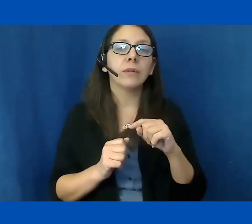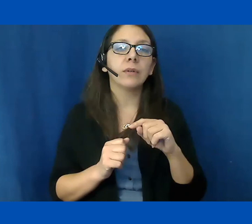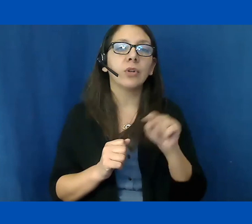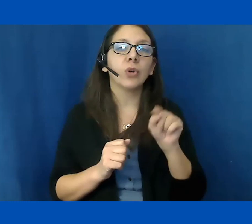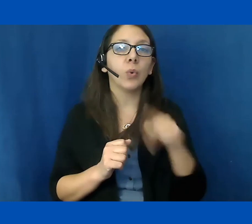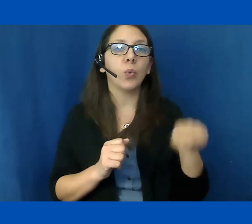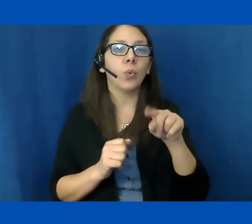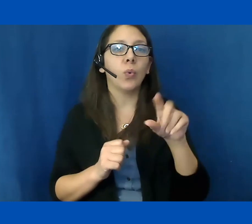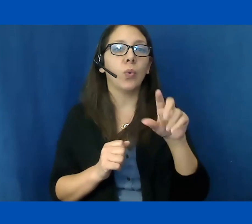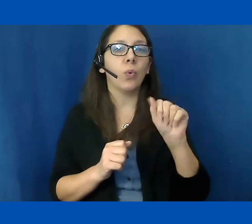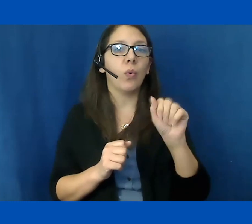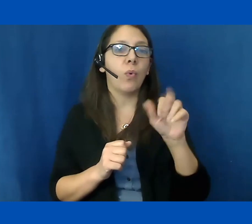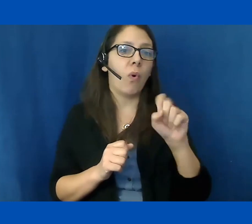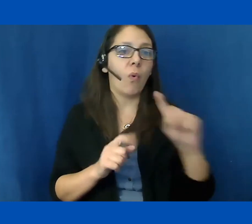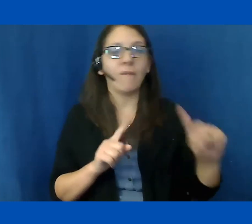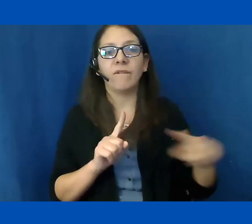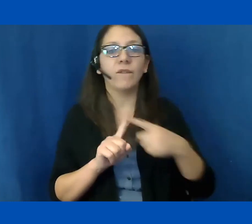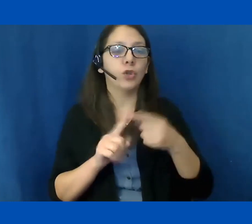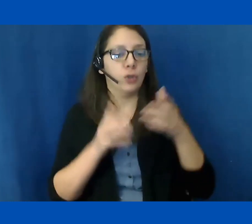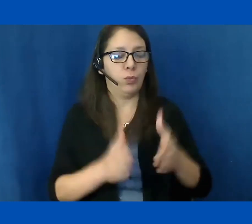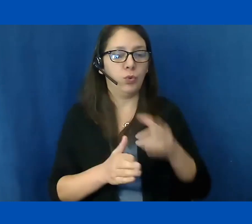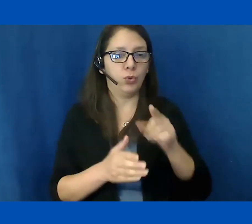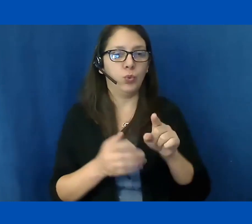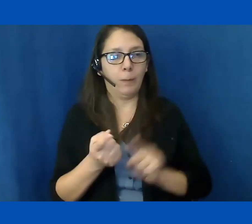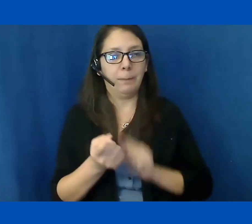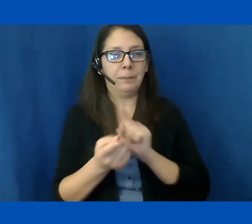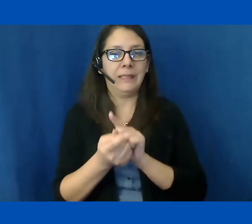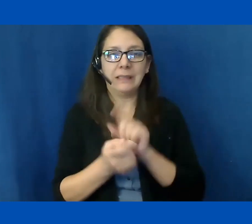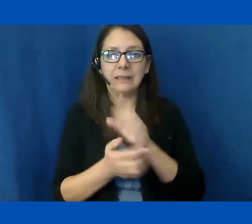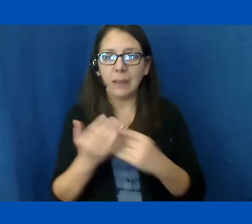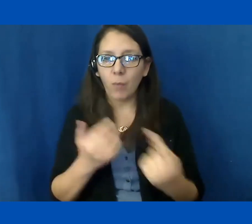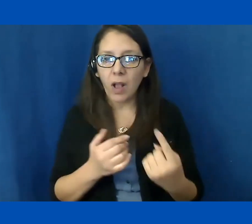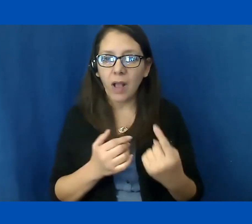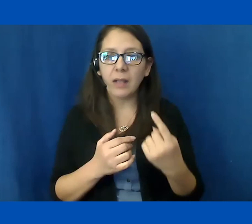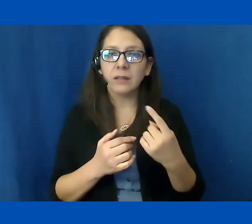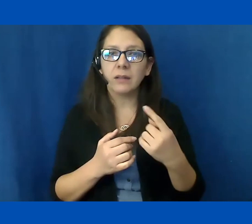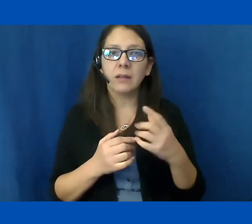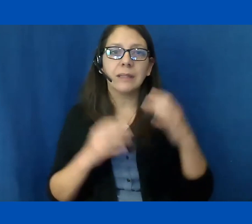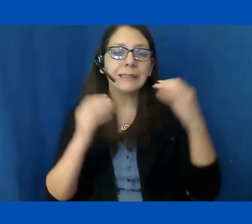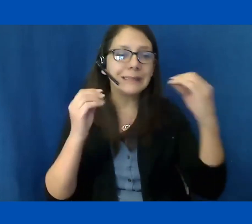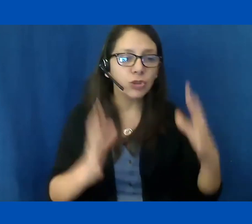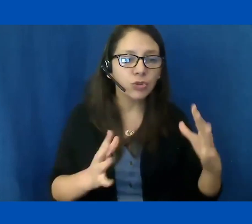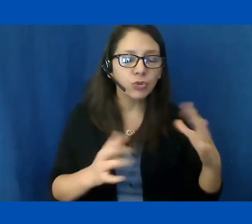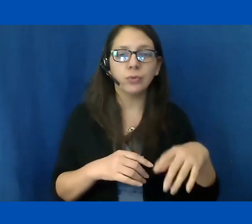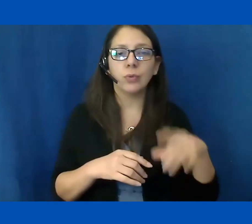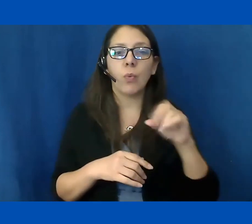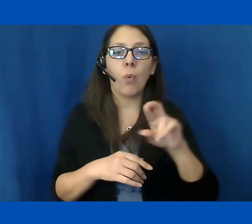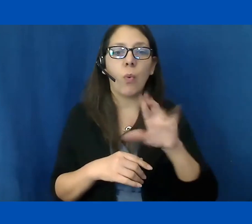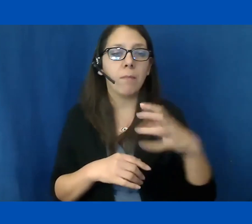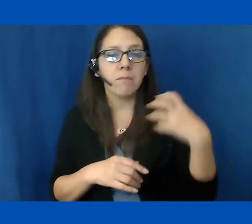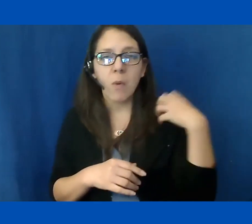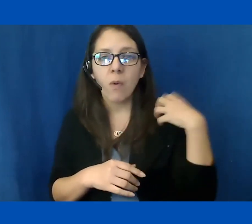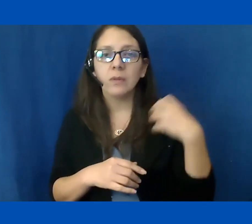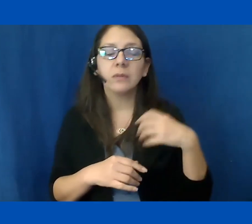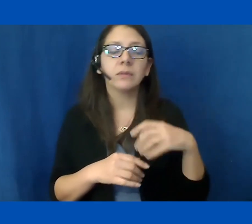person, you know, when you meet someone or a professor or an employer or whatever that, you know, they've ever